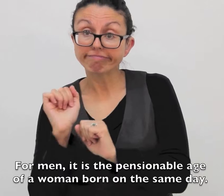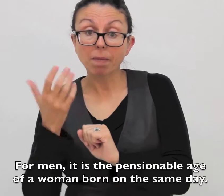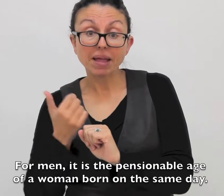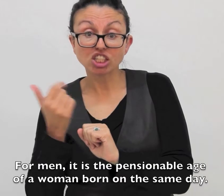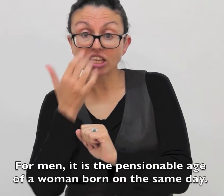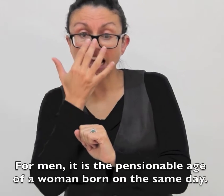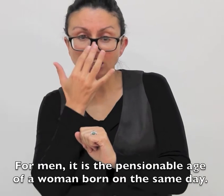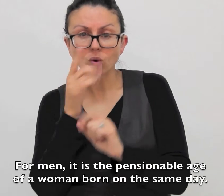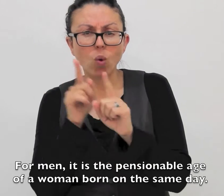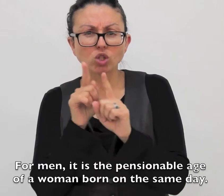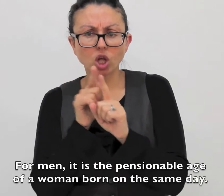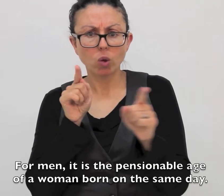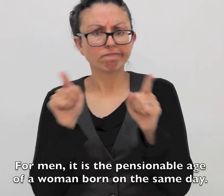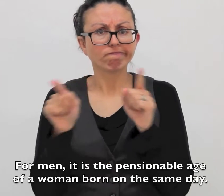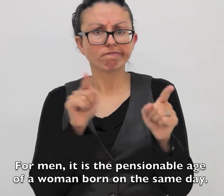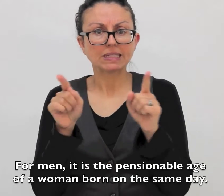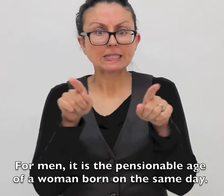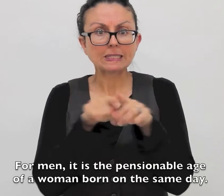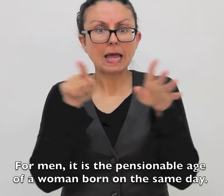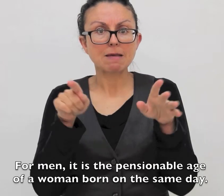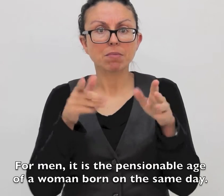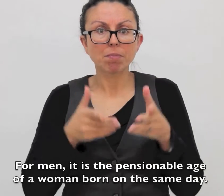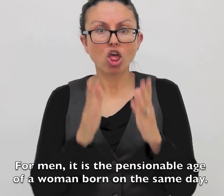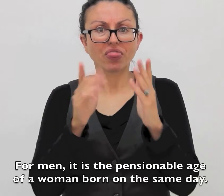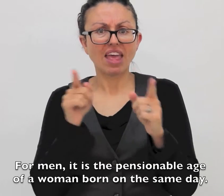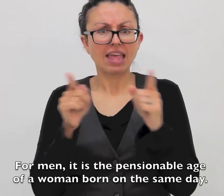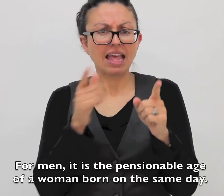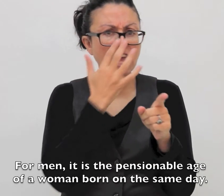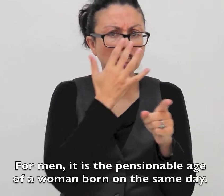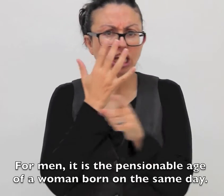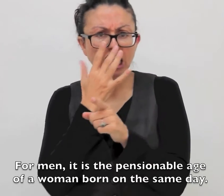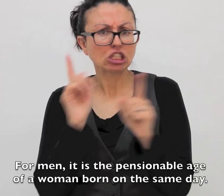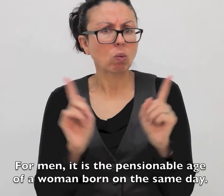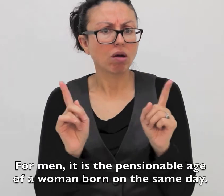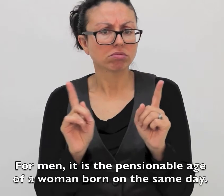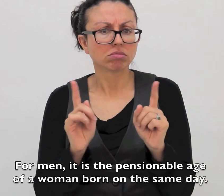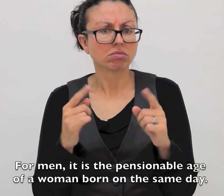age, and for men, it is the pensionable age of a woman born on the same day.